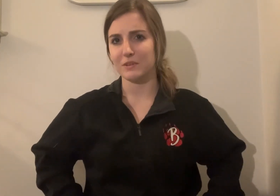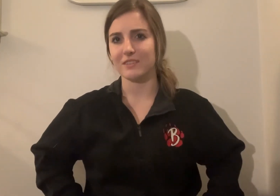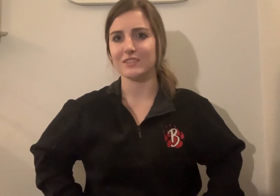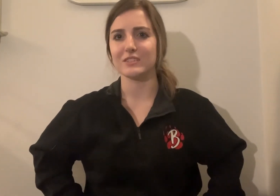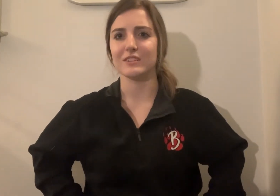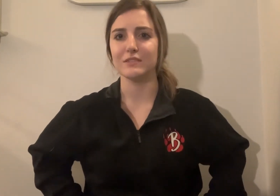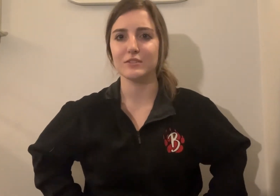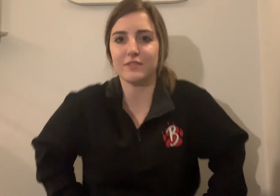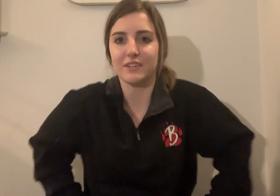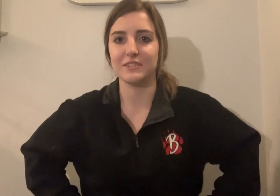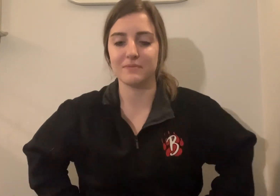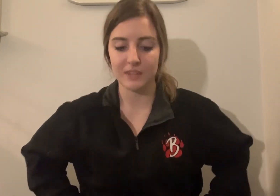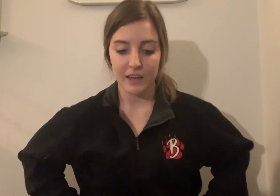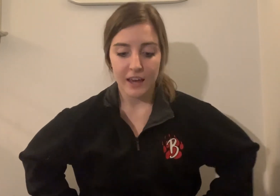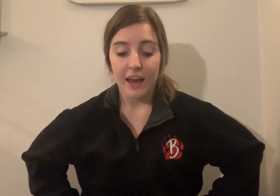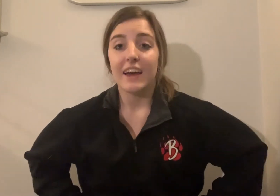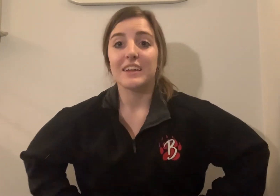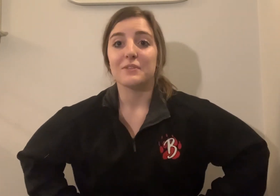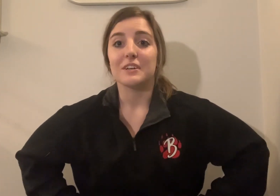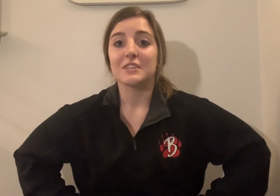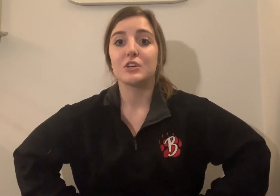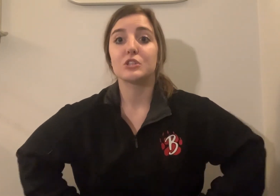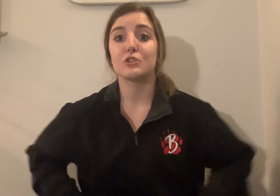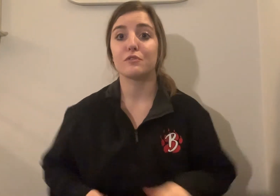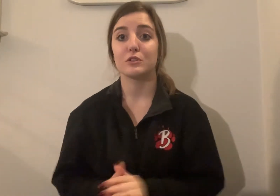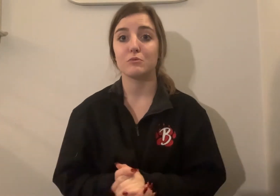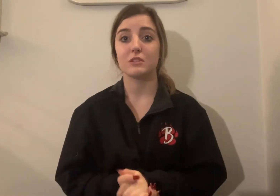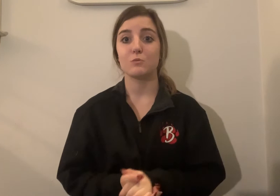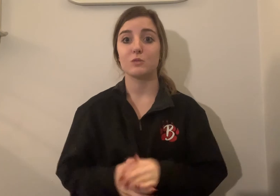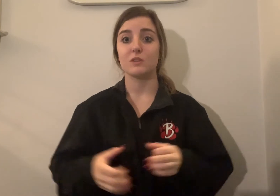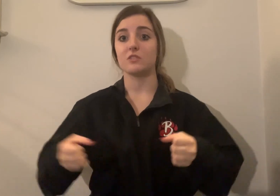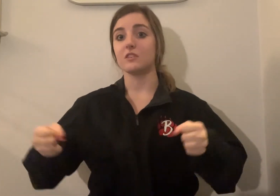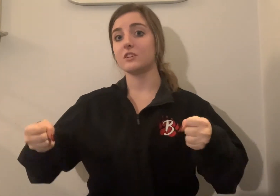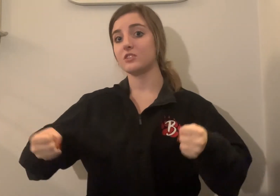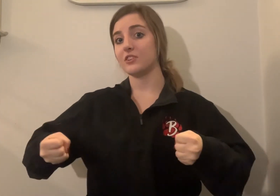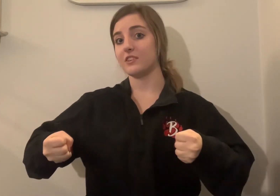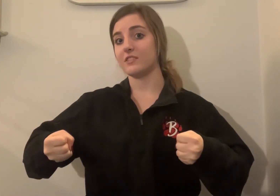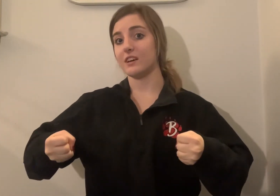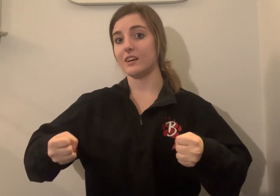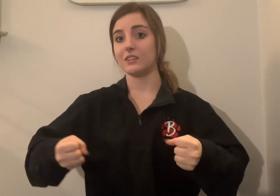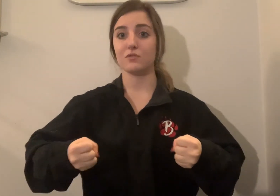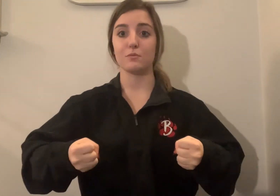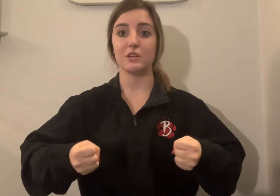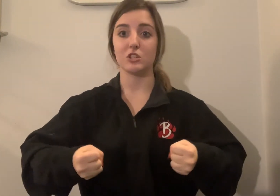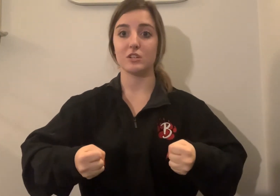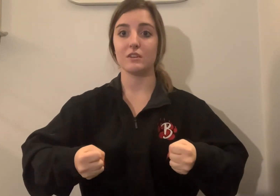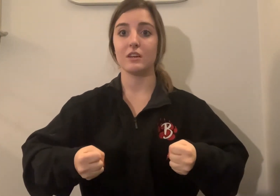this stuff. It's fun. Anyways, so the first one we did was winter. So you're in the S formation,